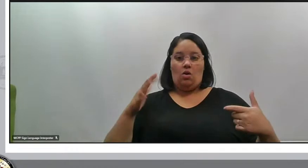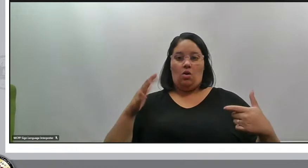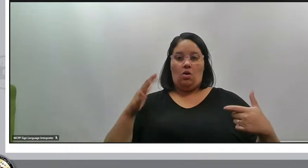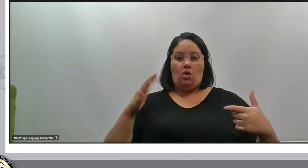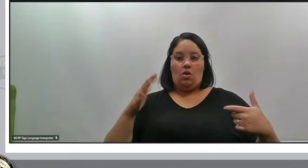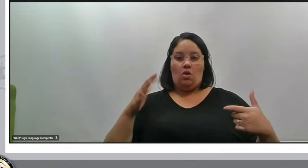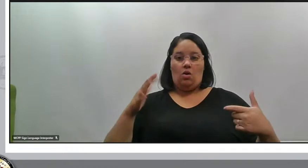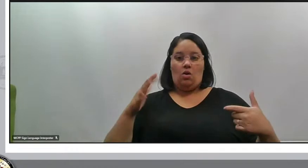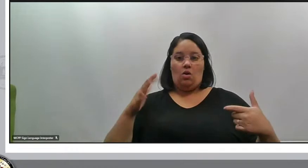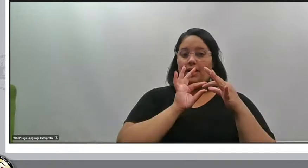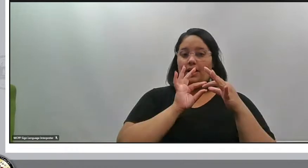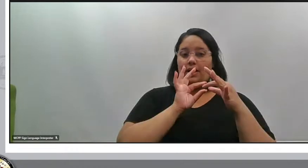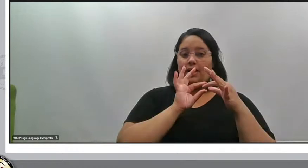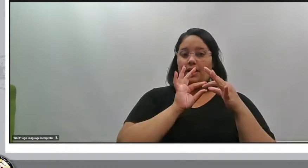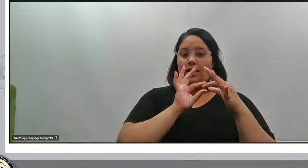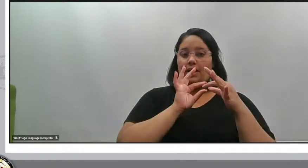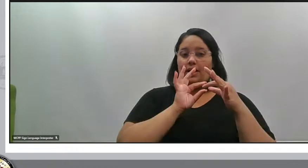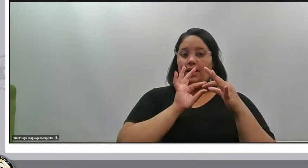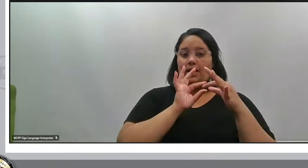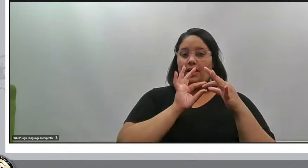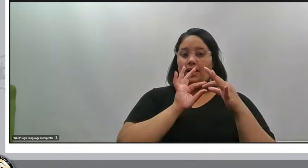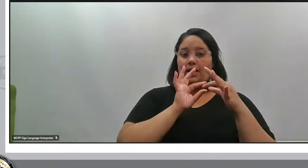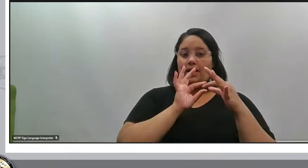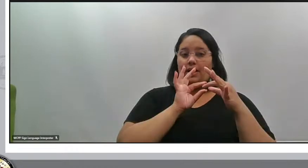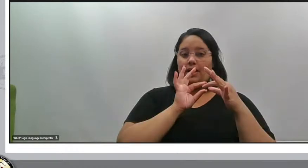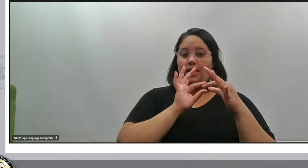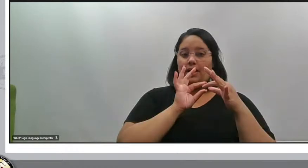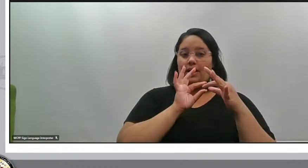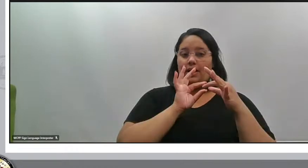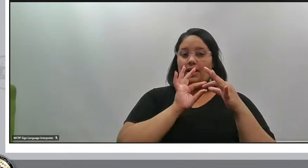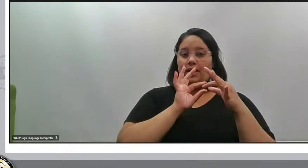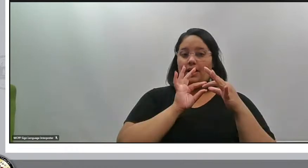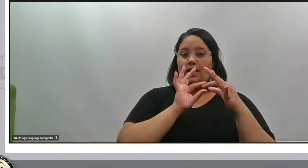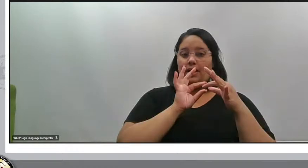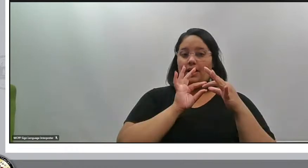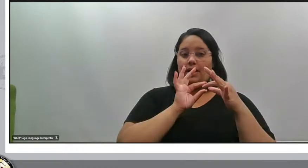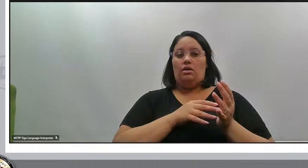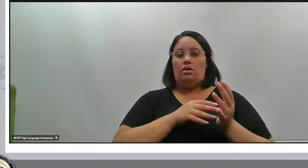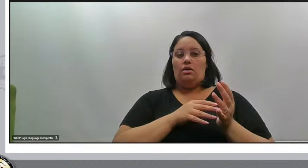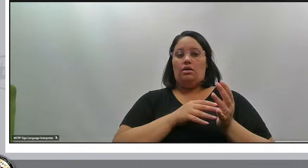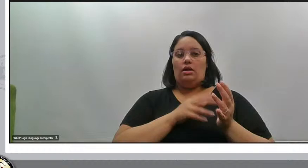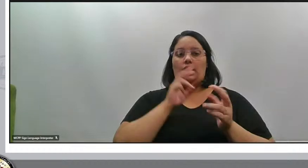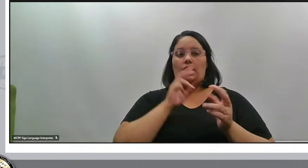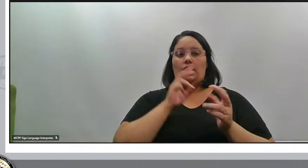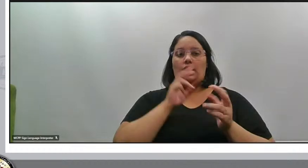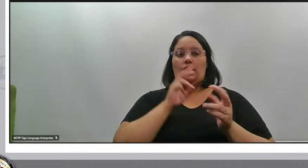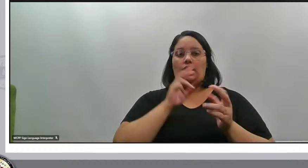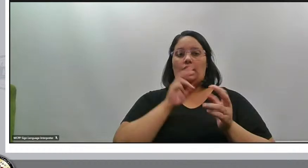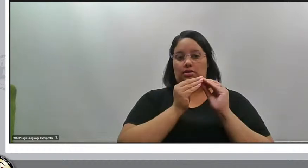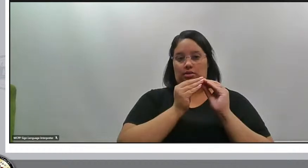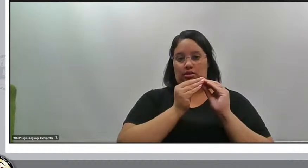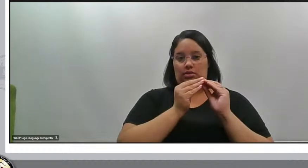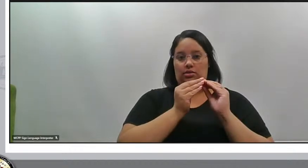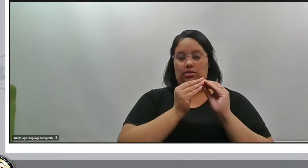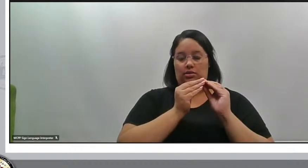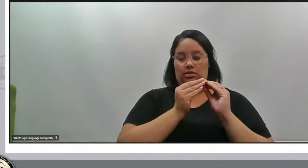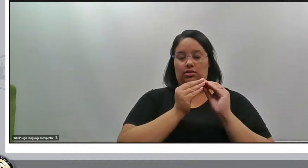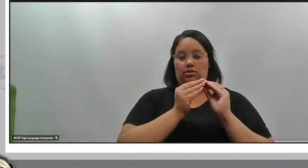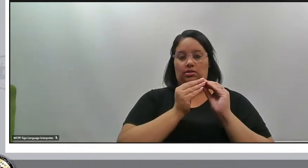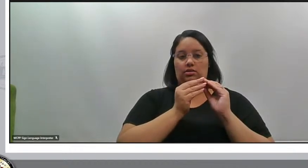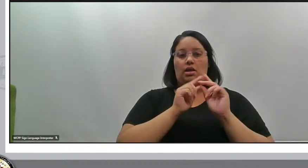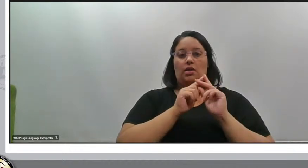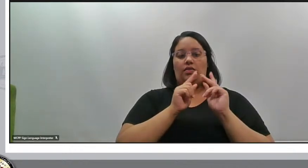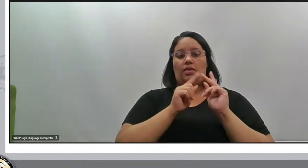in relation to whatever things need to be fixed on our floor. But then on table